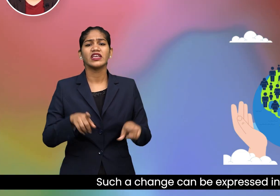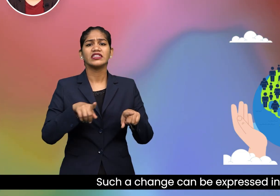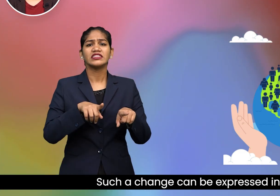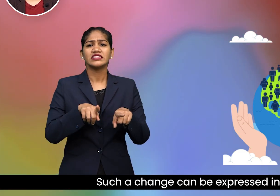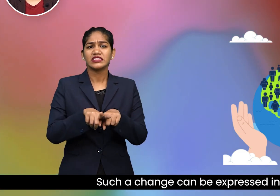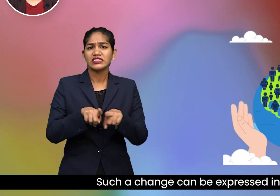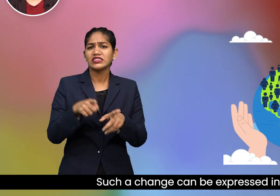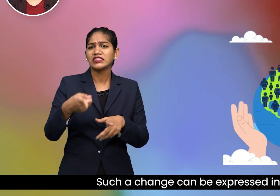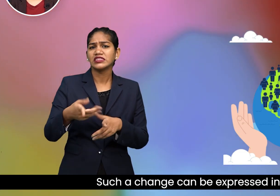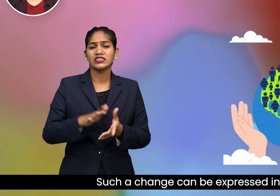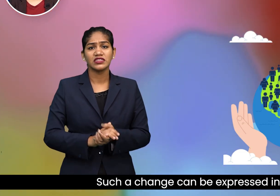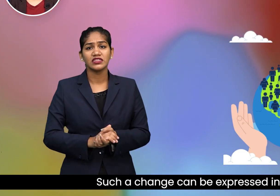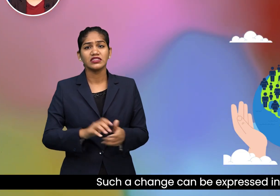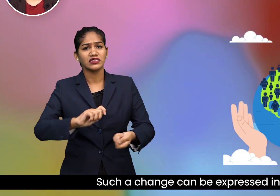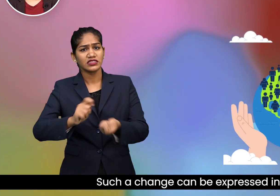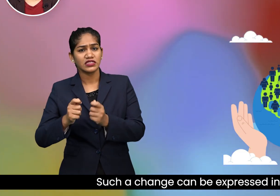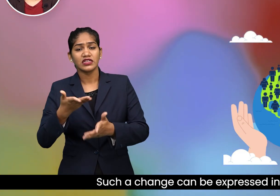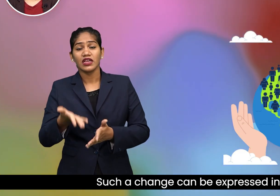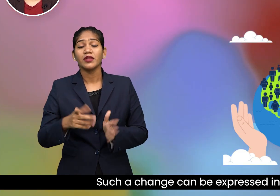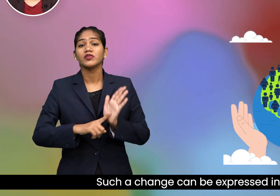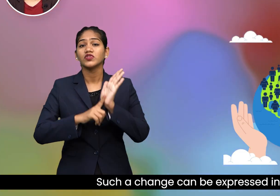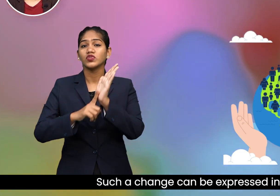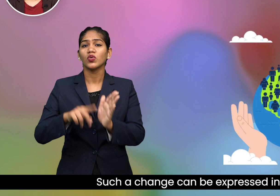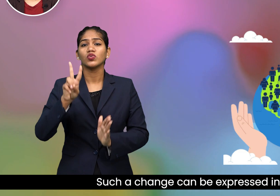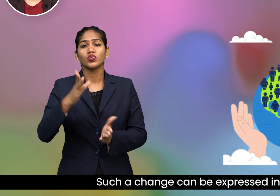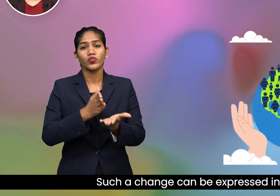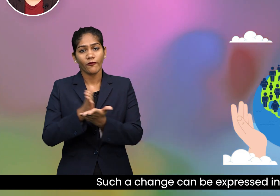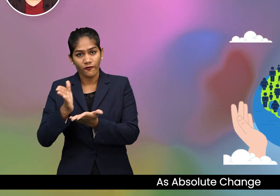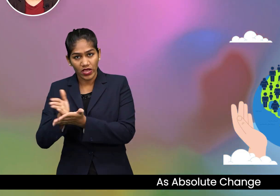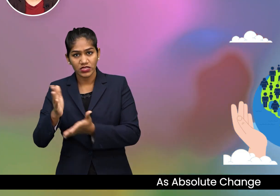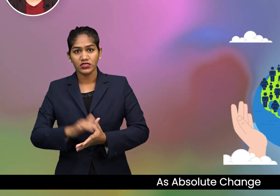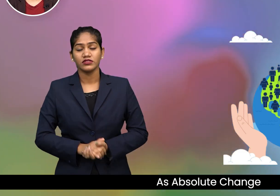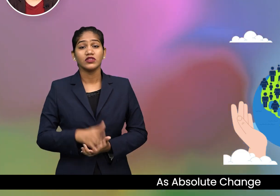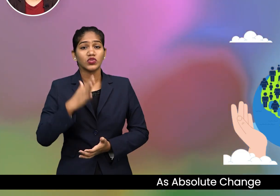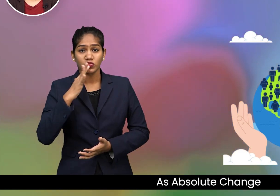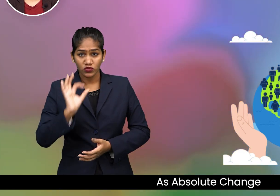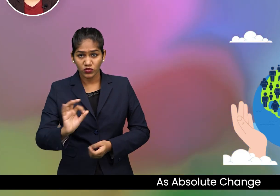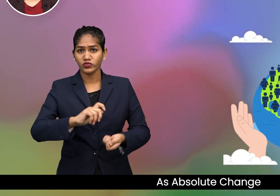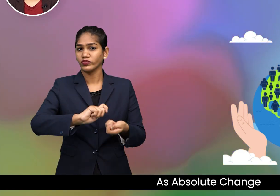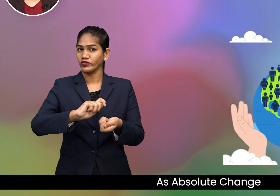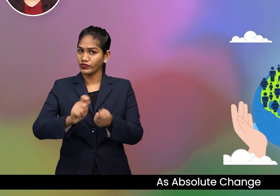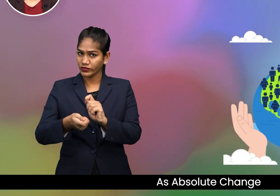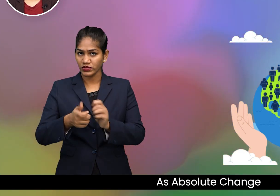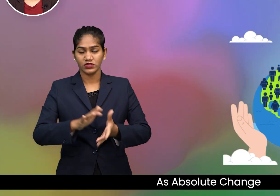Such a change can be expressed in two ways: as absolute